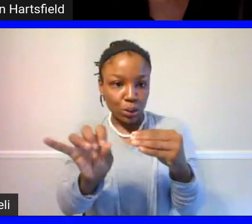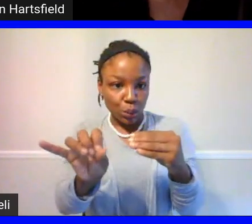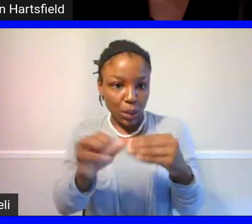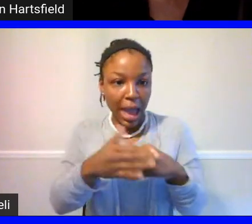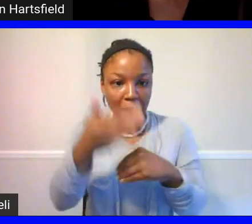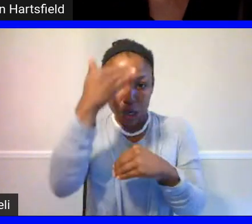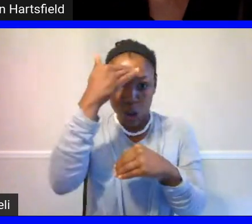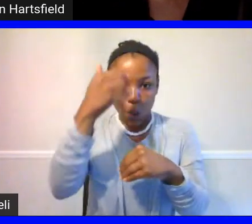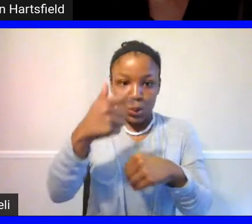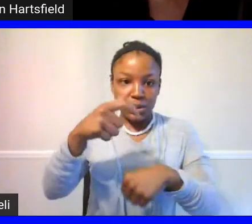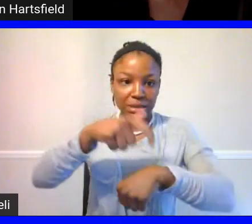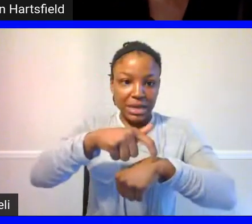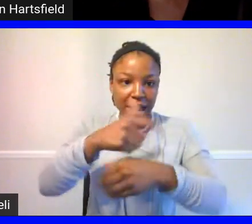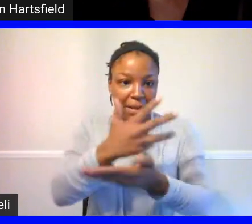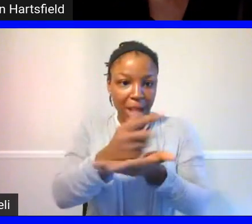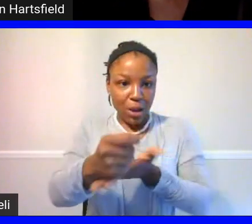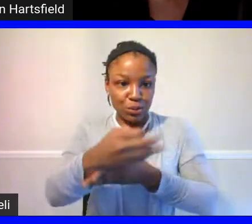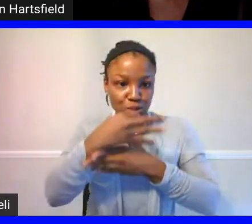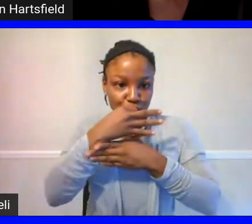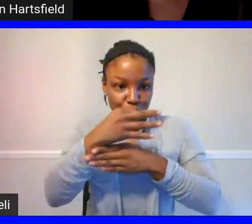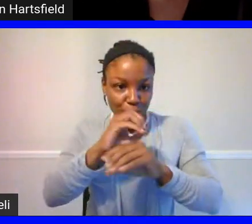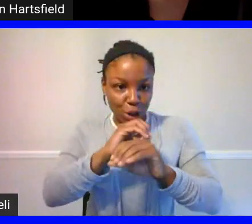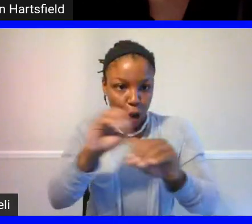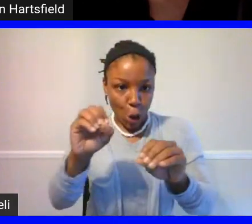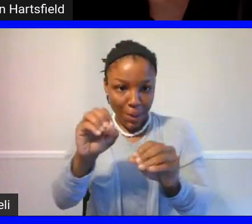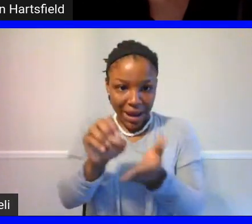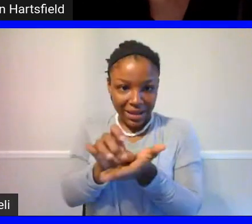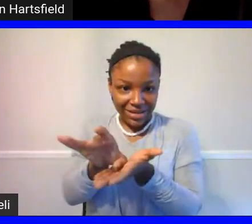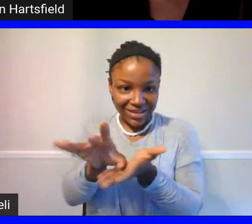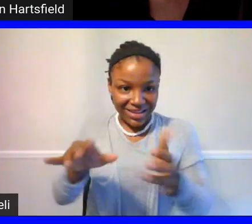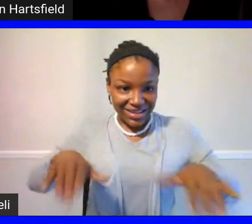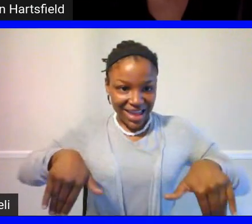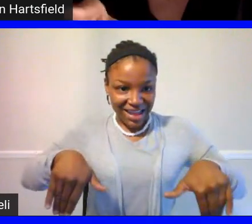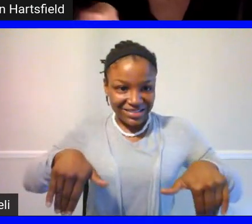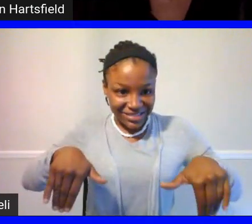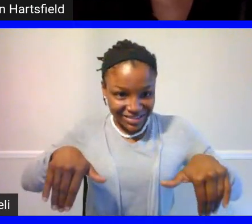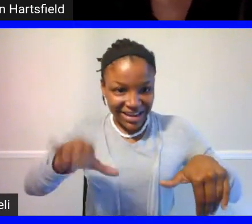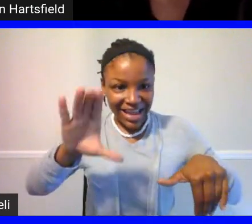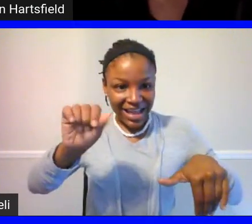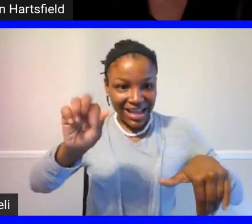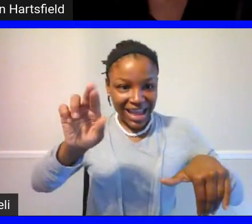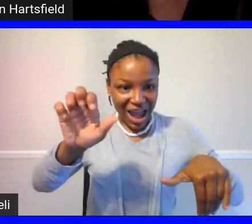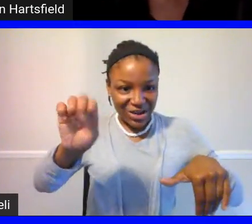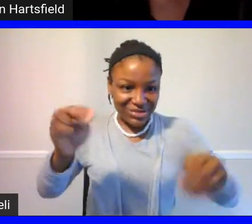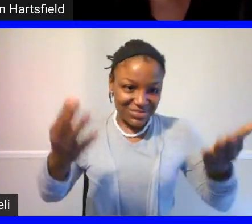but nobody's kicking us off yet. So Karen, oh yes, somebody might be kicking us off.